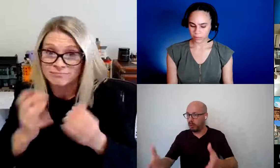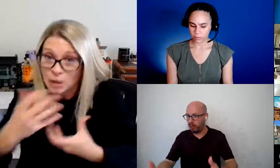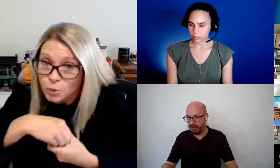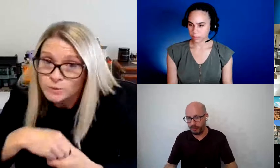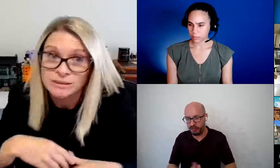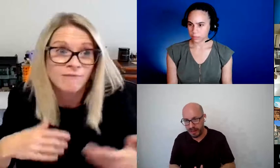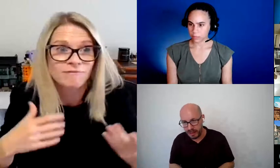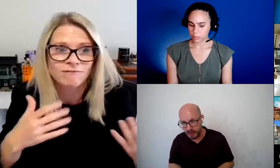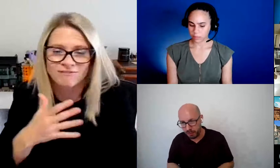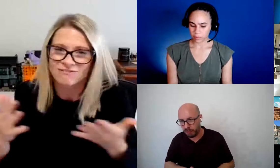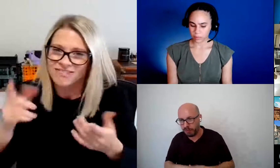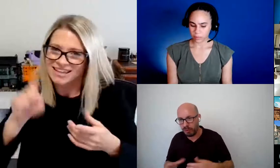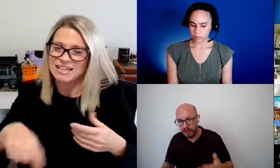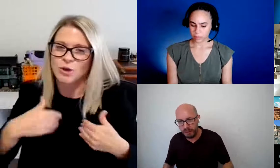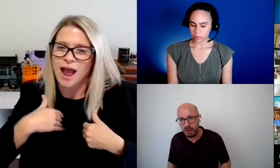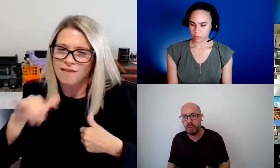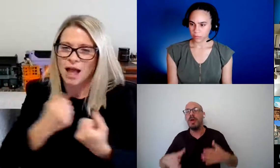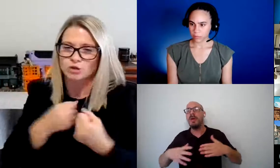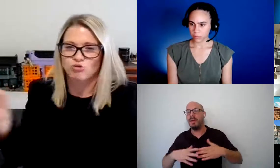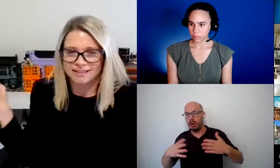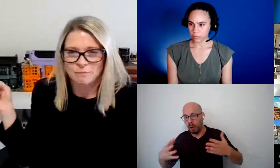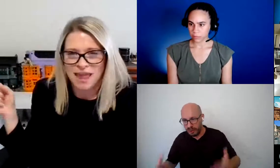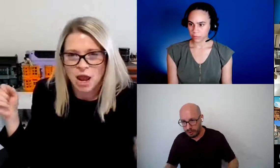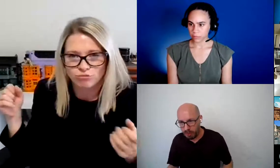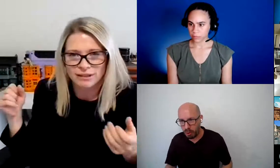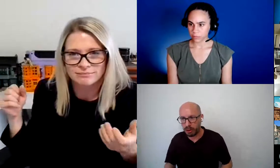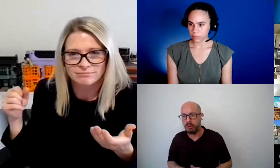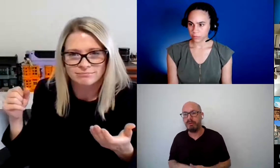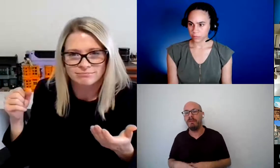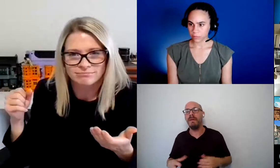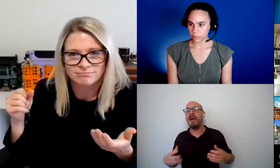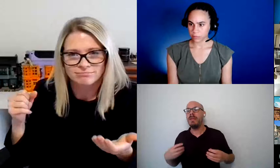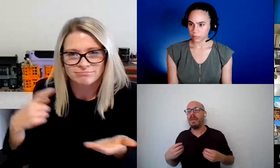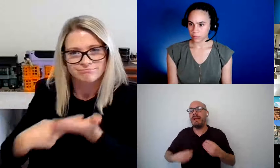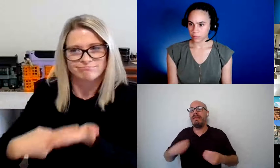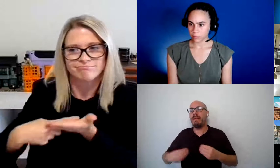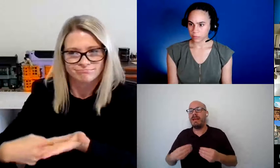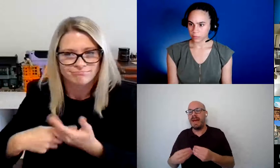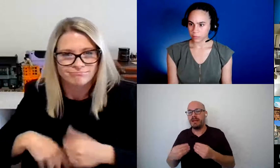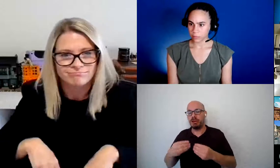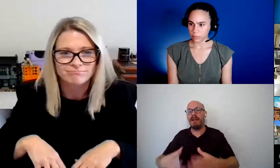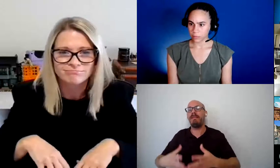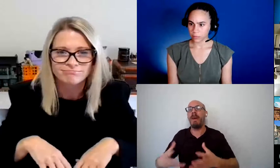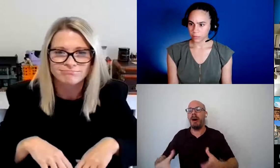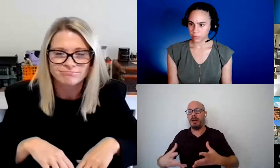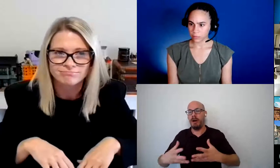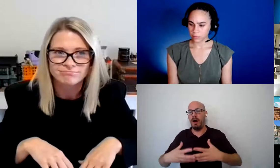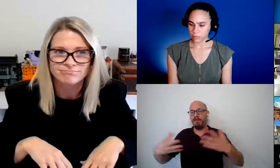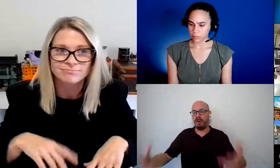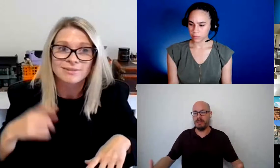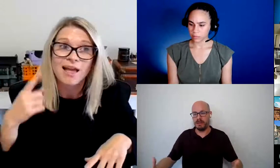they're willing to provide an interpreter for the interview, they're going to be more inclusive, there needs to be that transparent, upfront